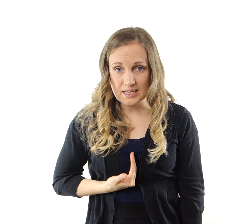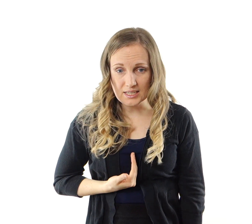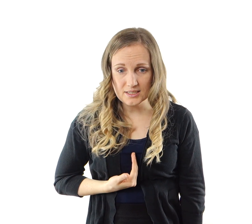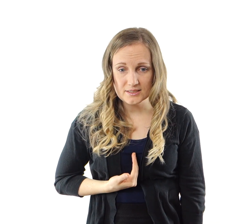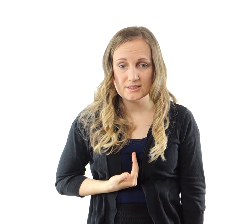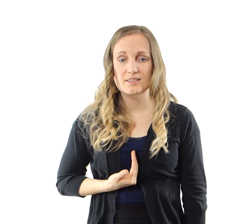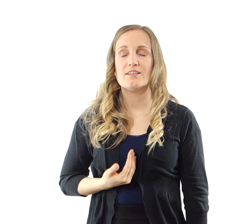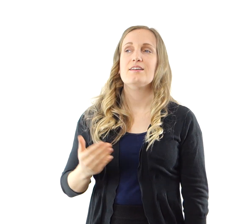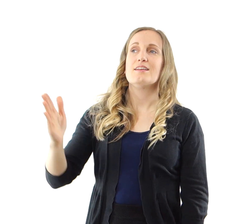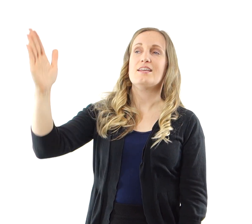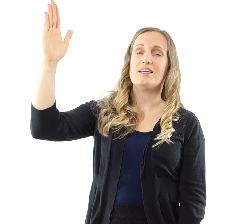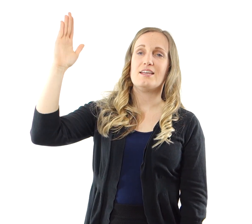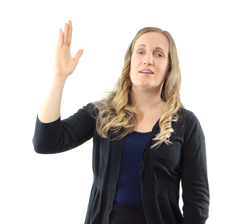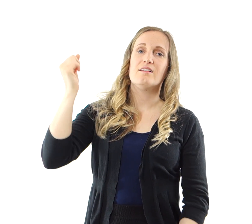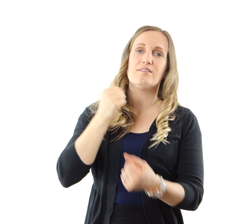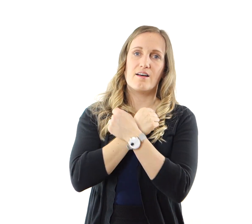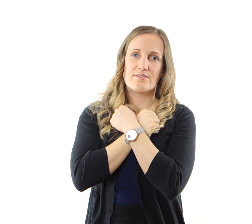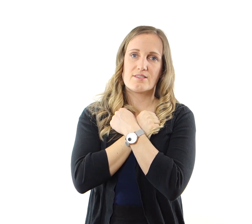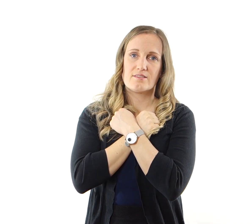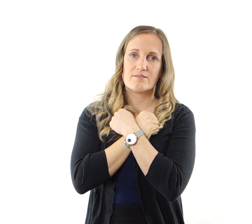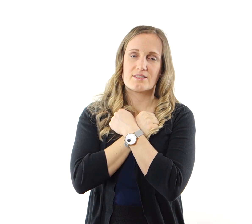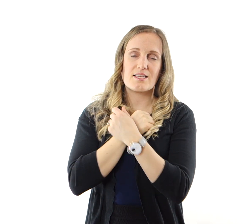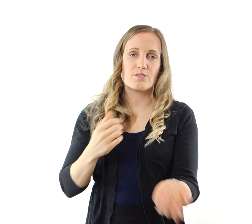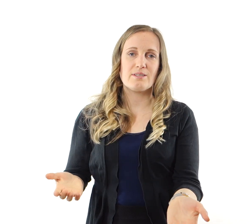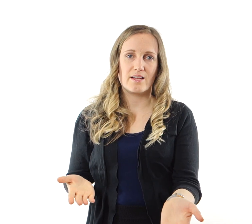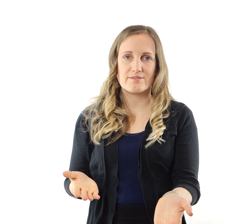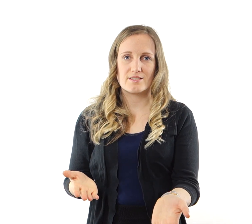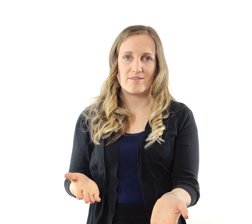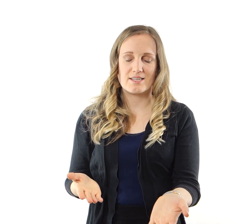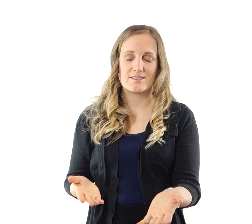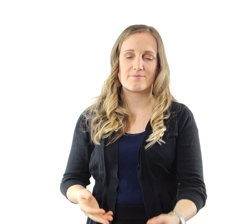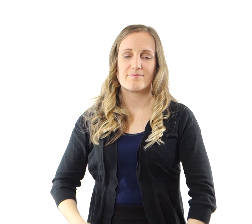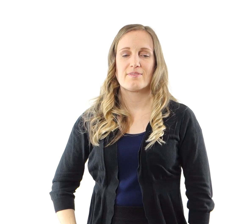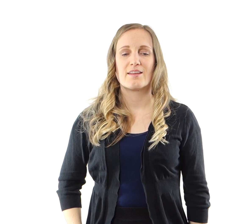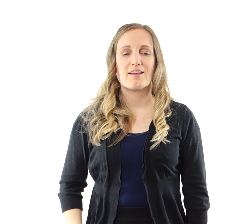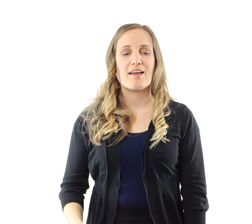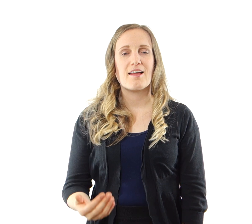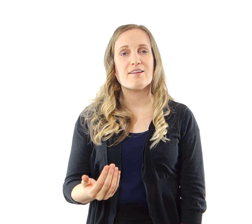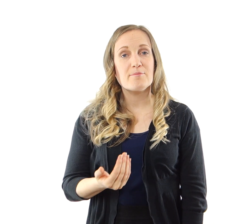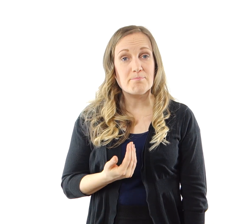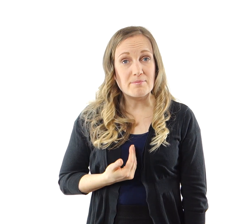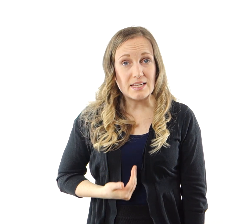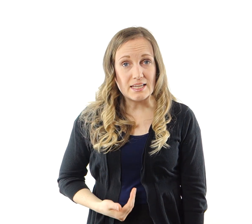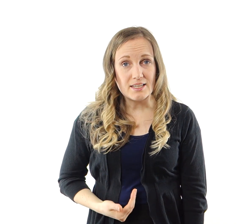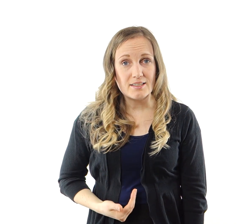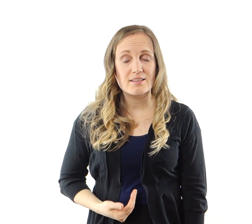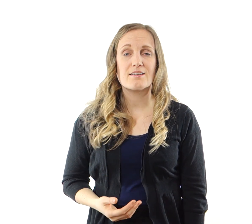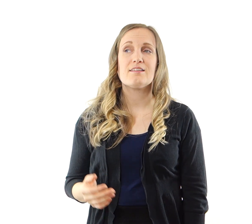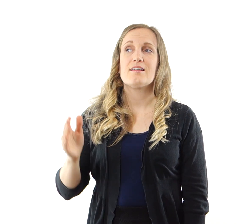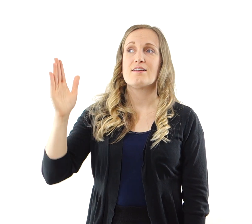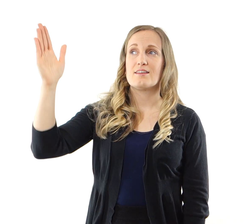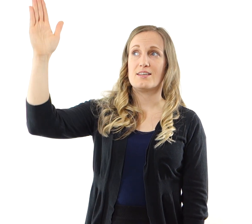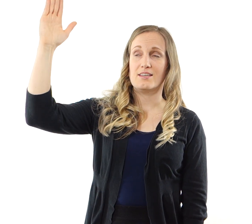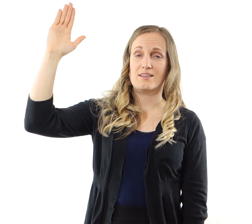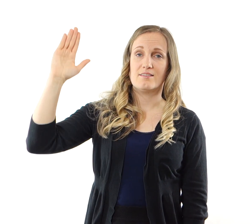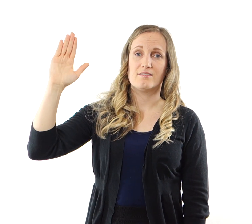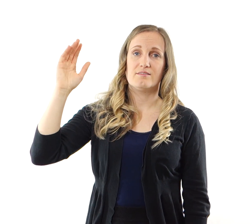me, he loves. Because that's who he loves, right? Me, he